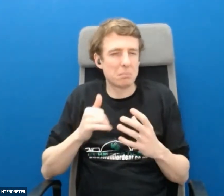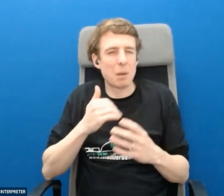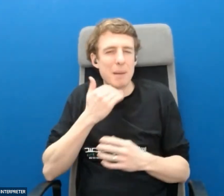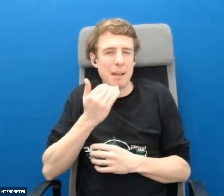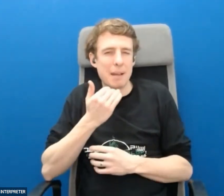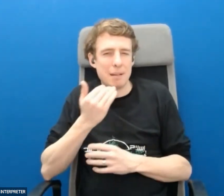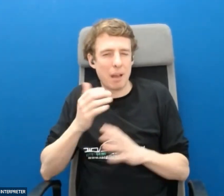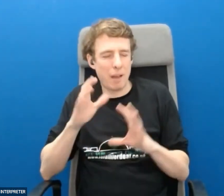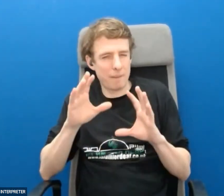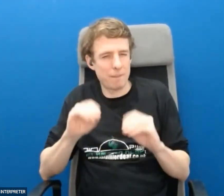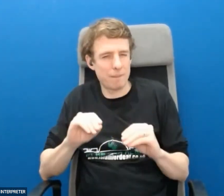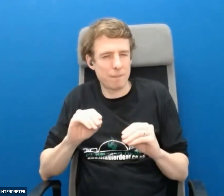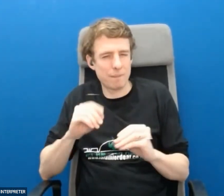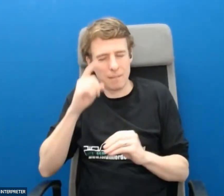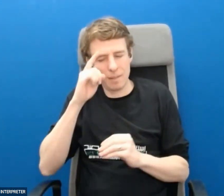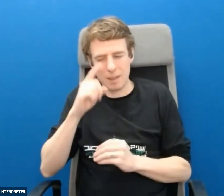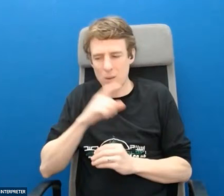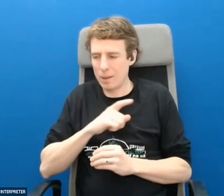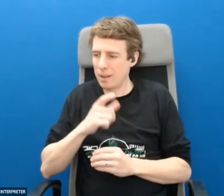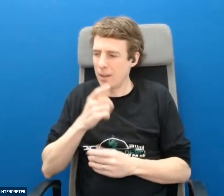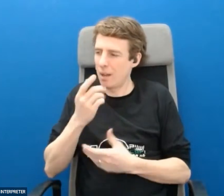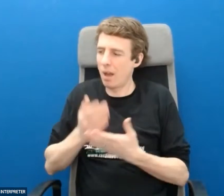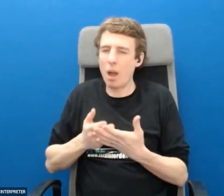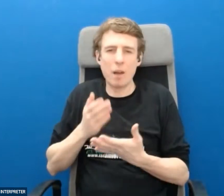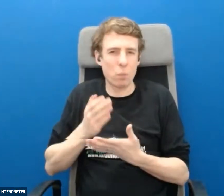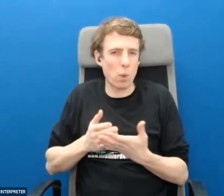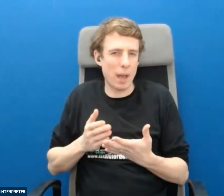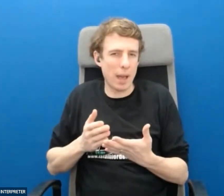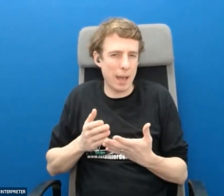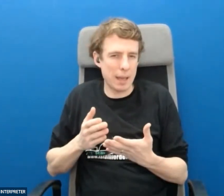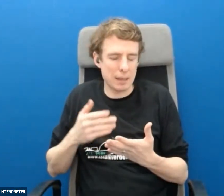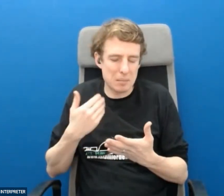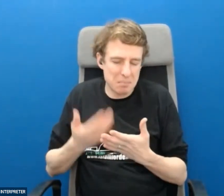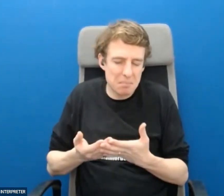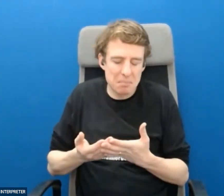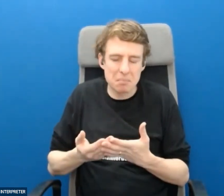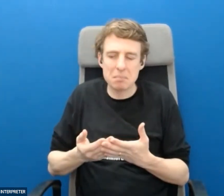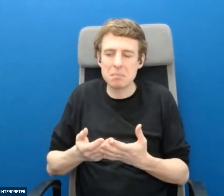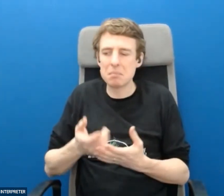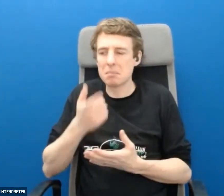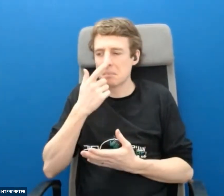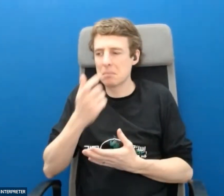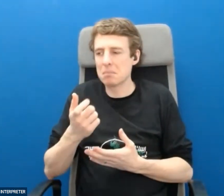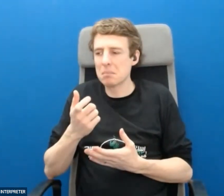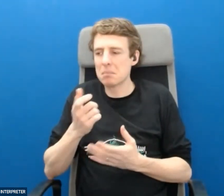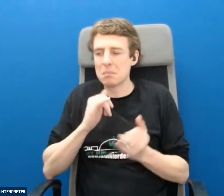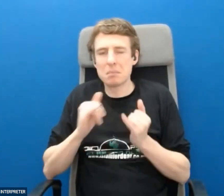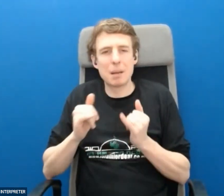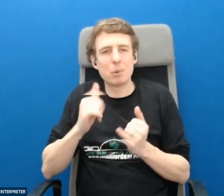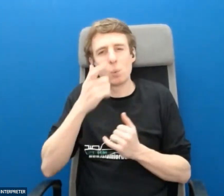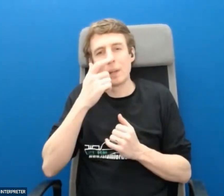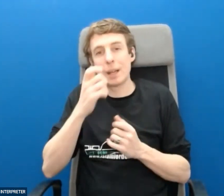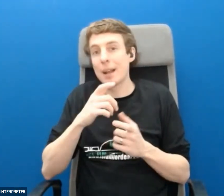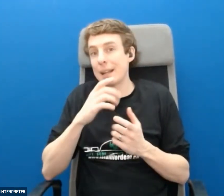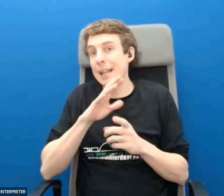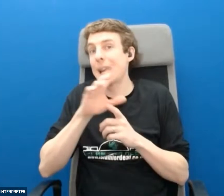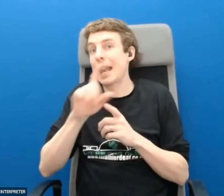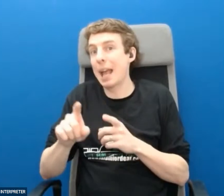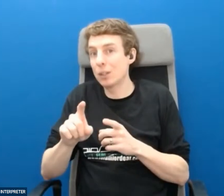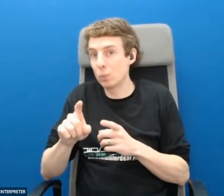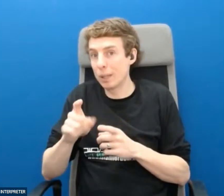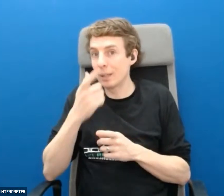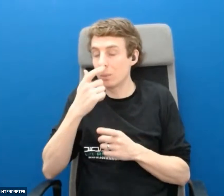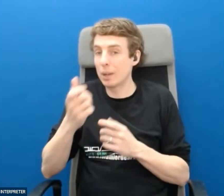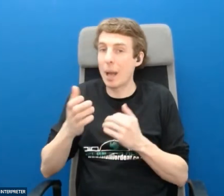about halfway into this introduction. And what we could do is carry on with it next week and give